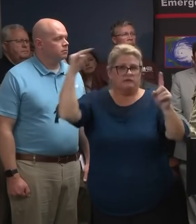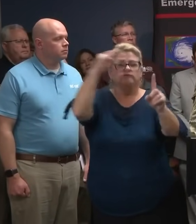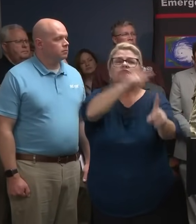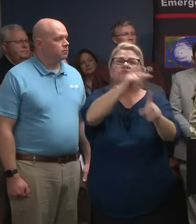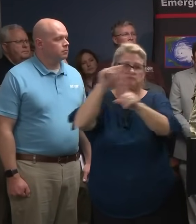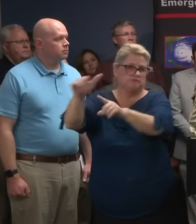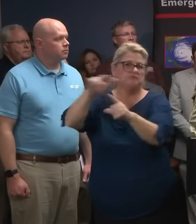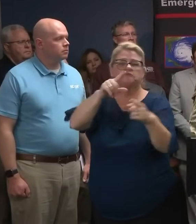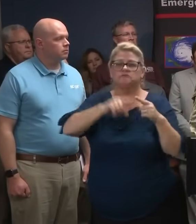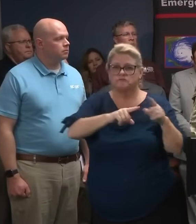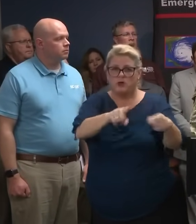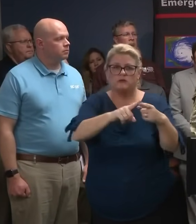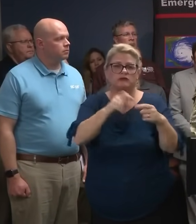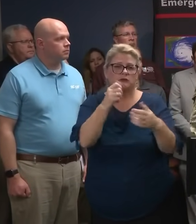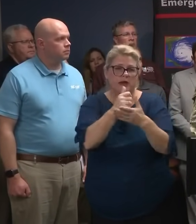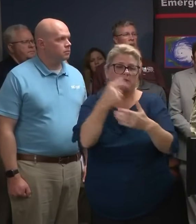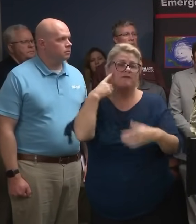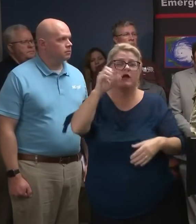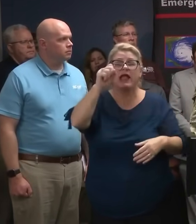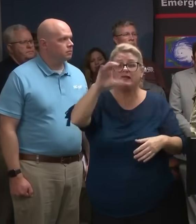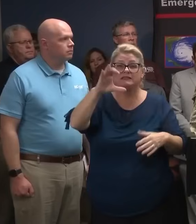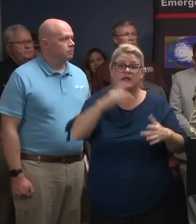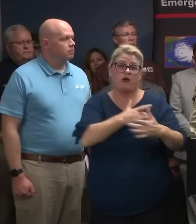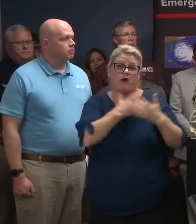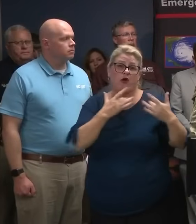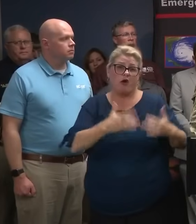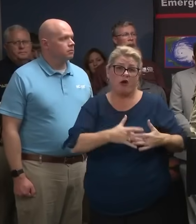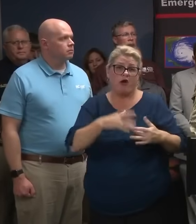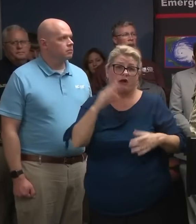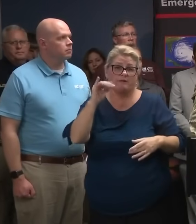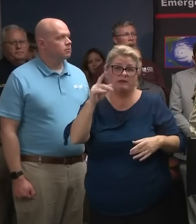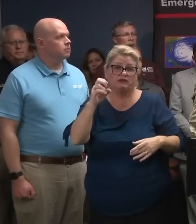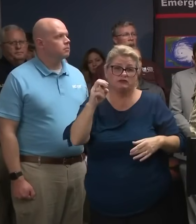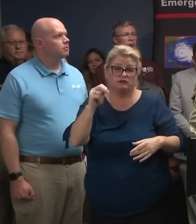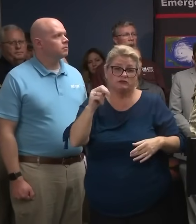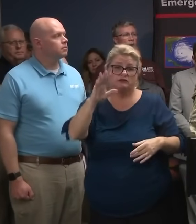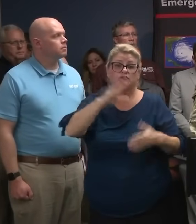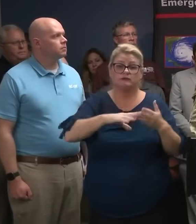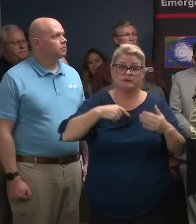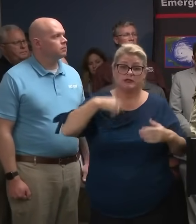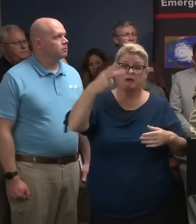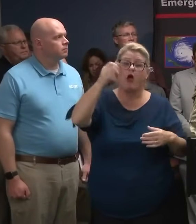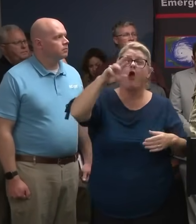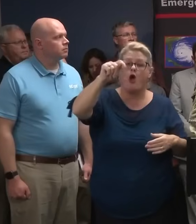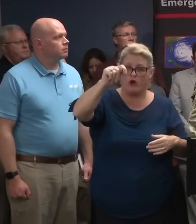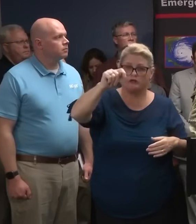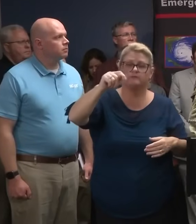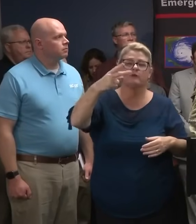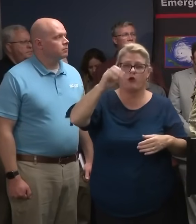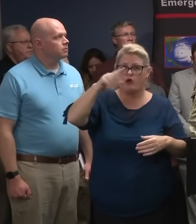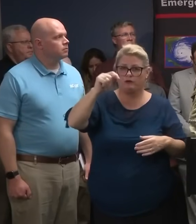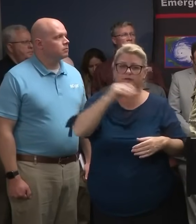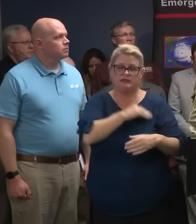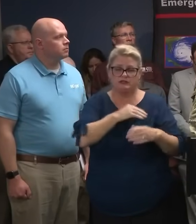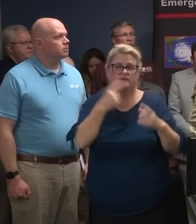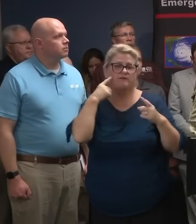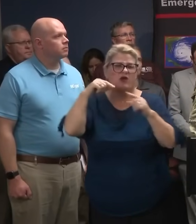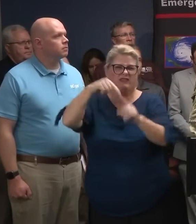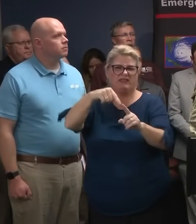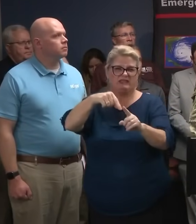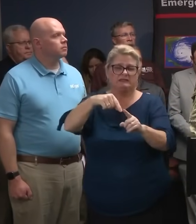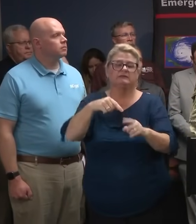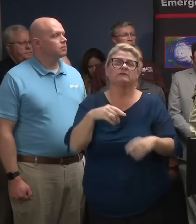needs, to include the SC HEART mission that has been uniquely used in this particular case.